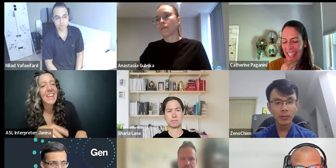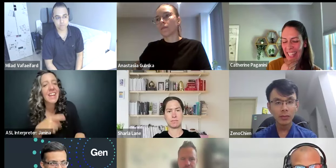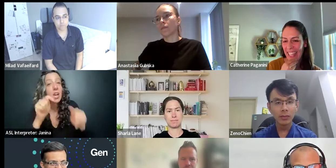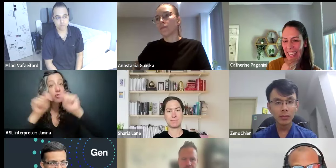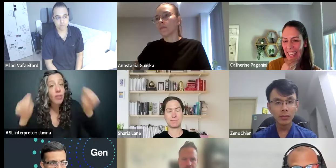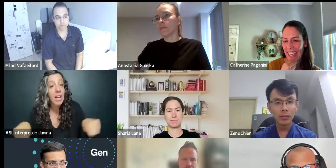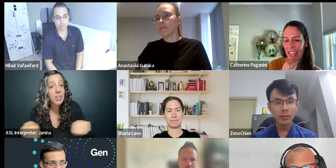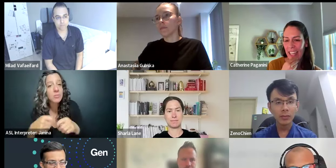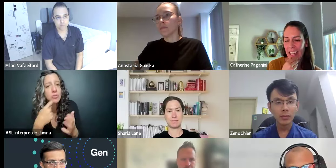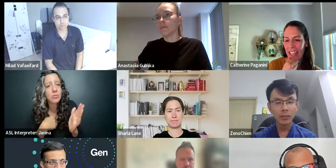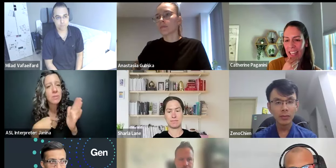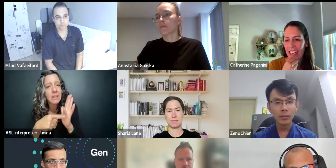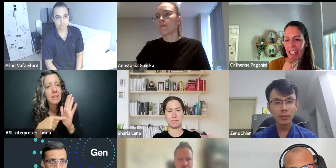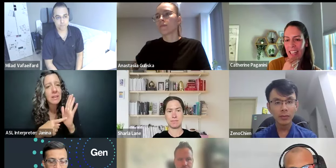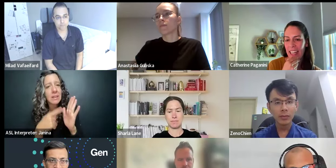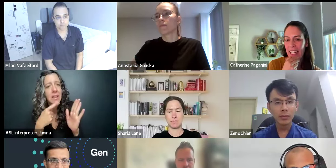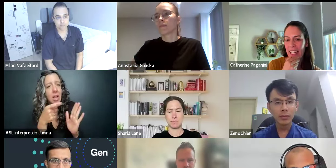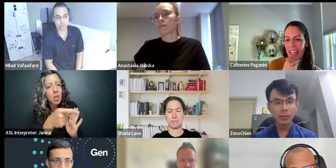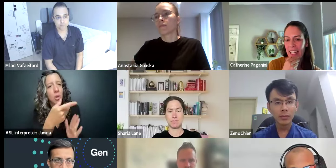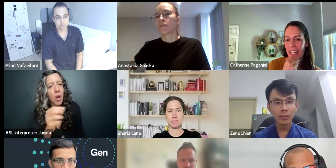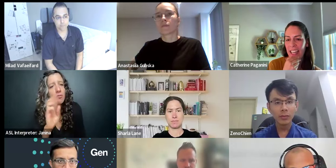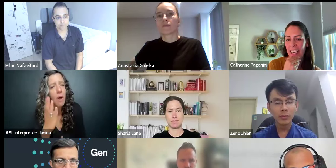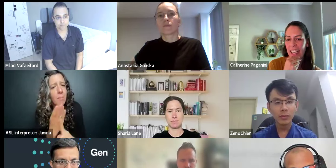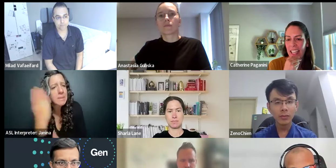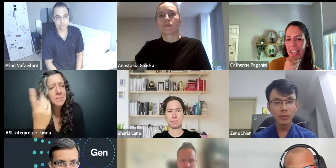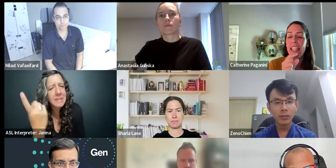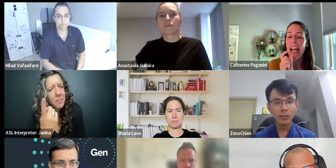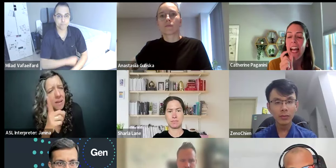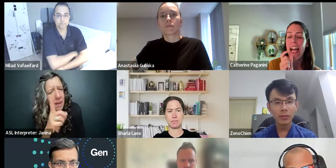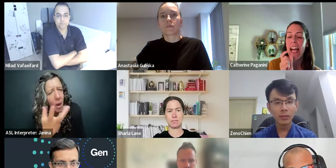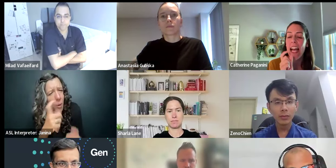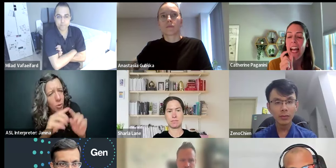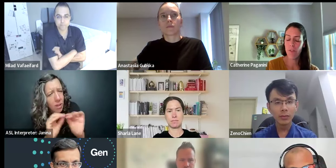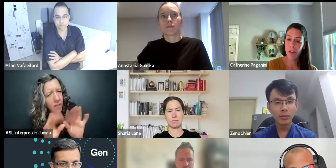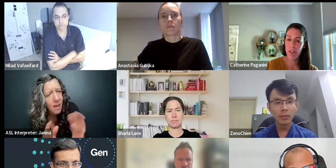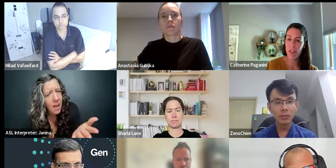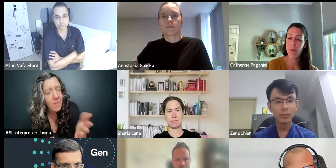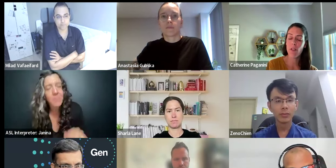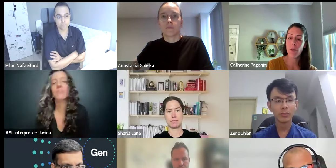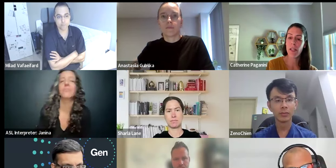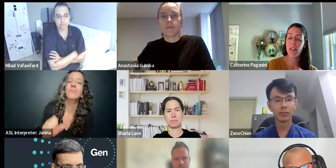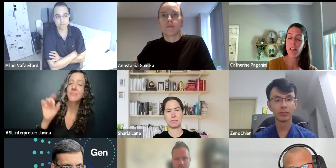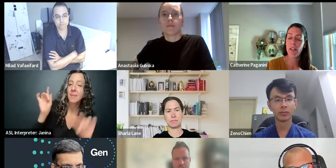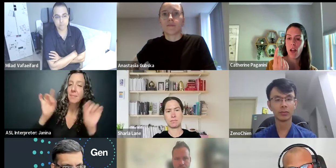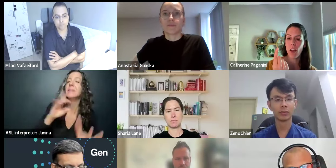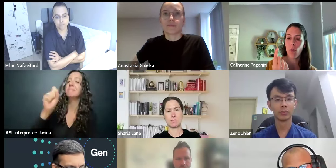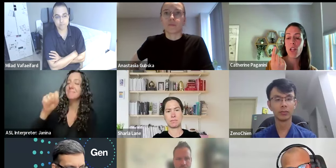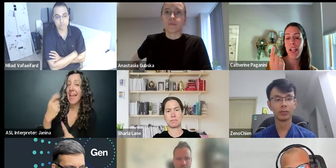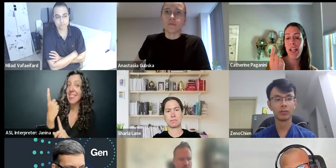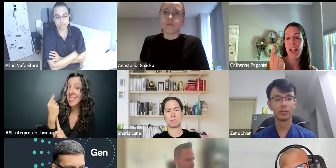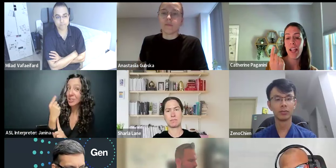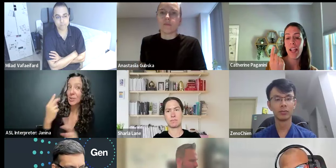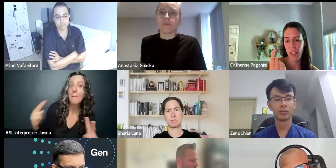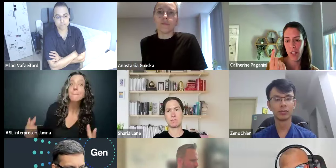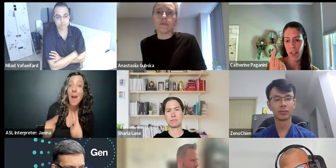as showing that you and Rob submitted something. Yeah, last for Paris, we submitted